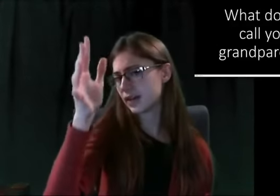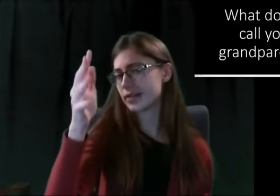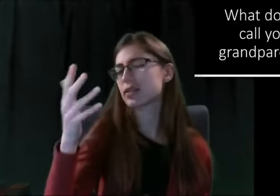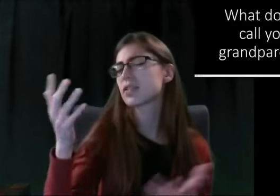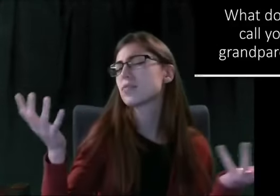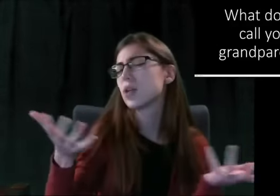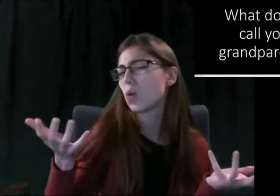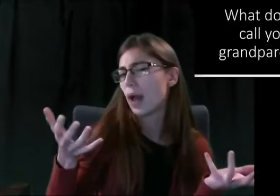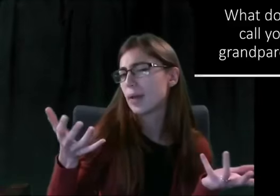grandparents what?